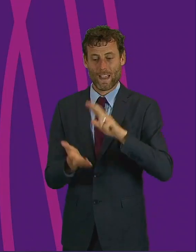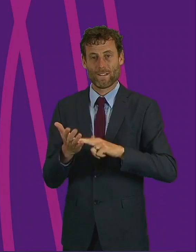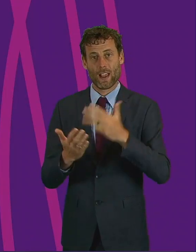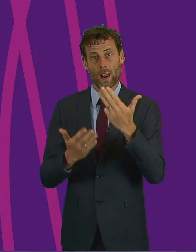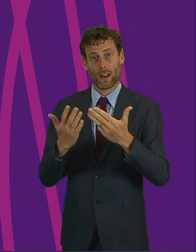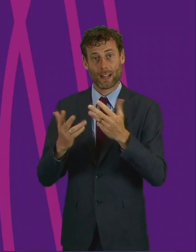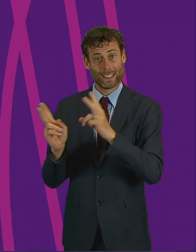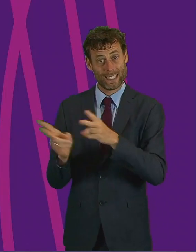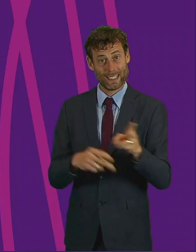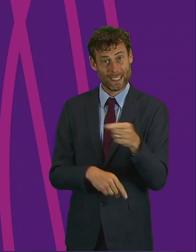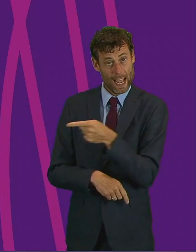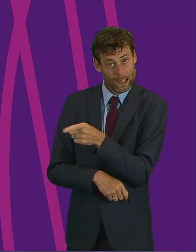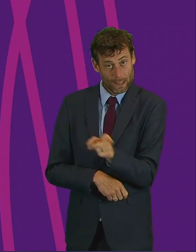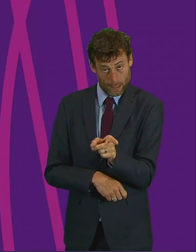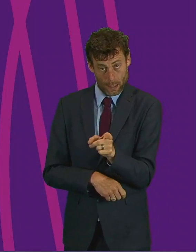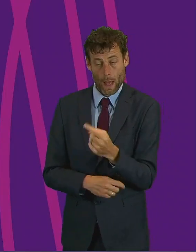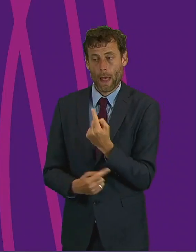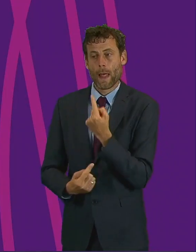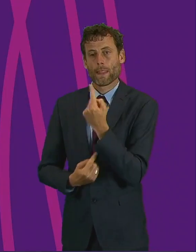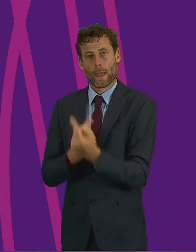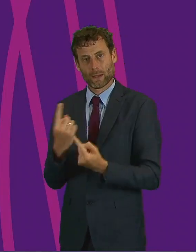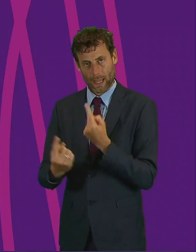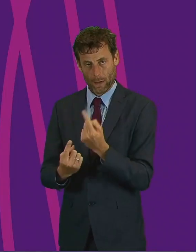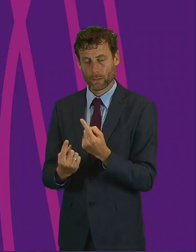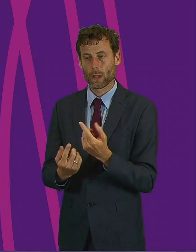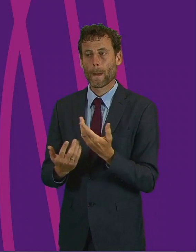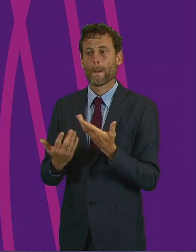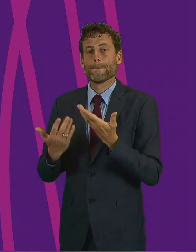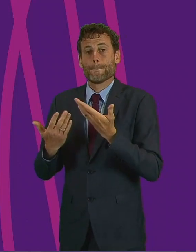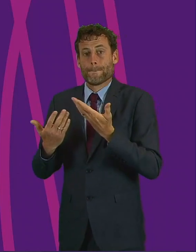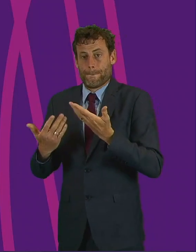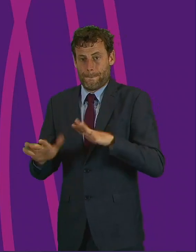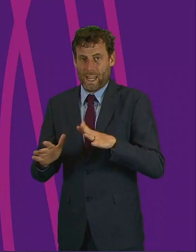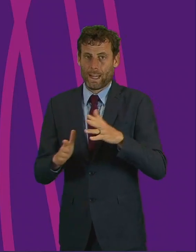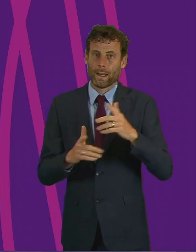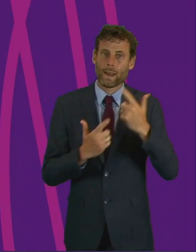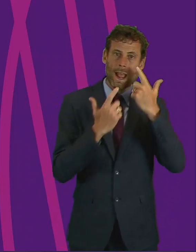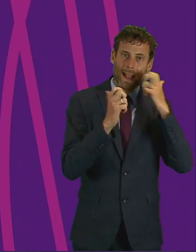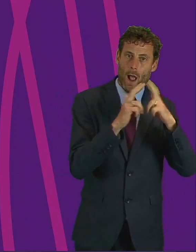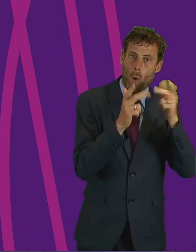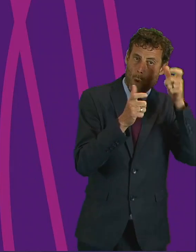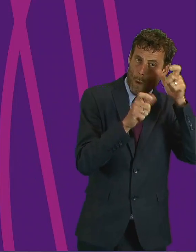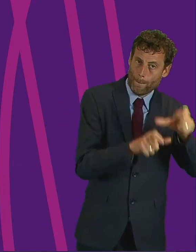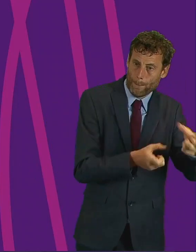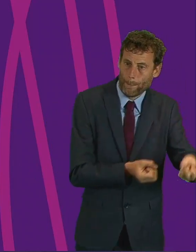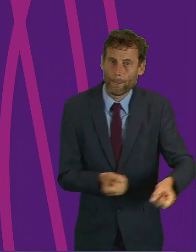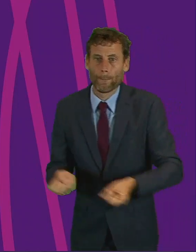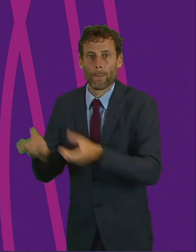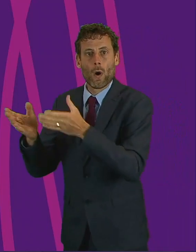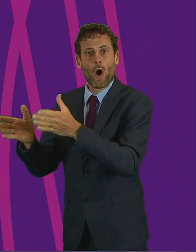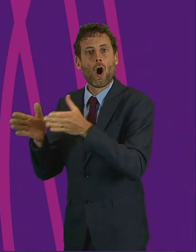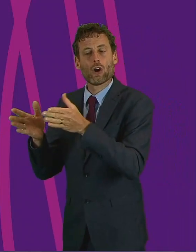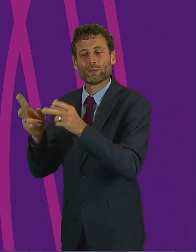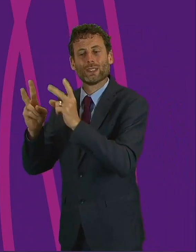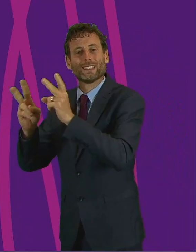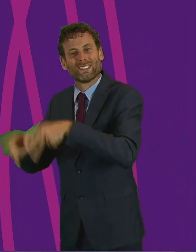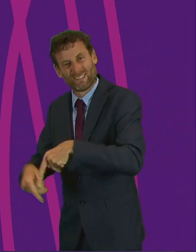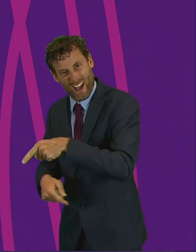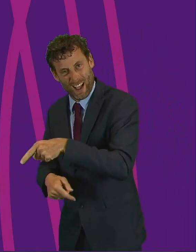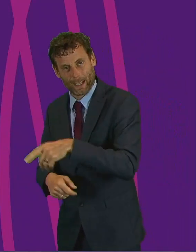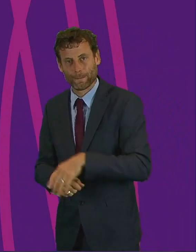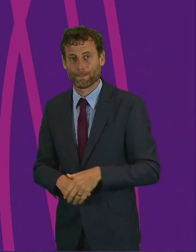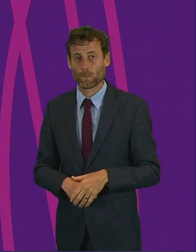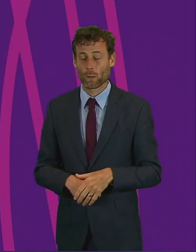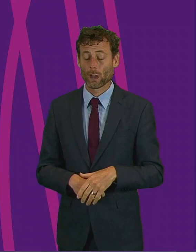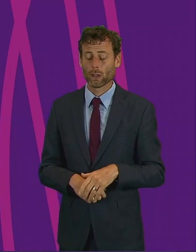in hospital were of people who had previously been resident in care homes. All of these figures are, of course, far higher than any of